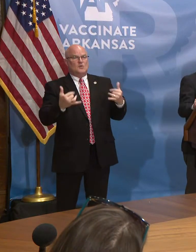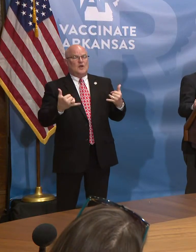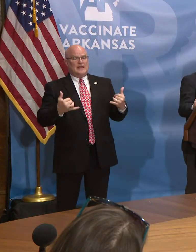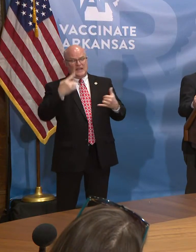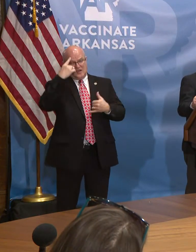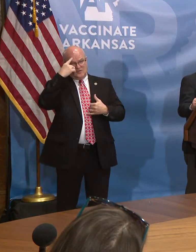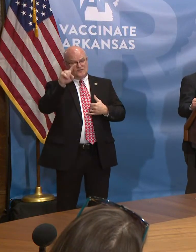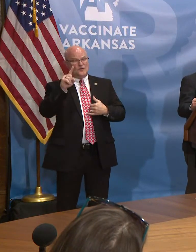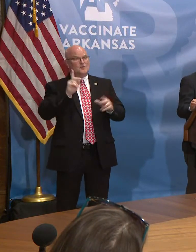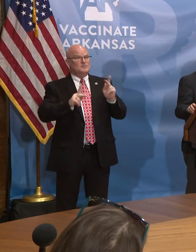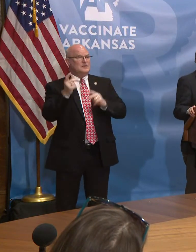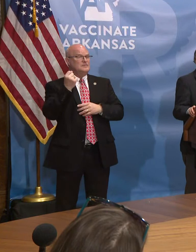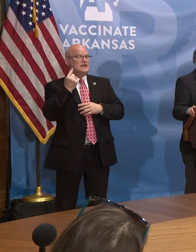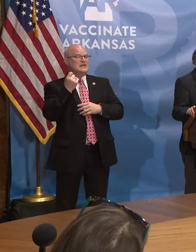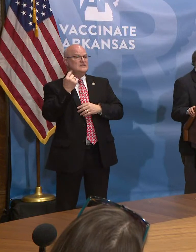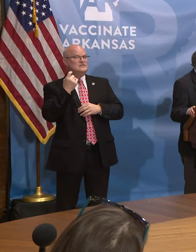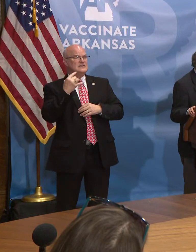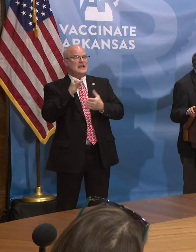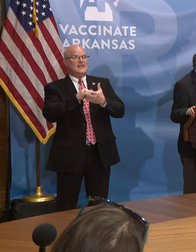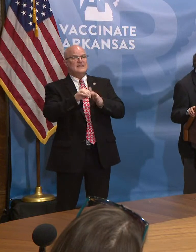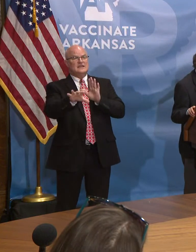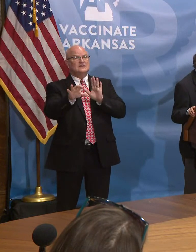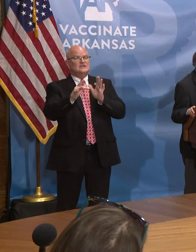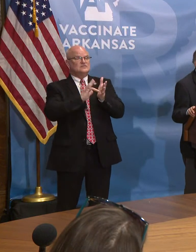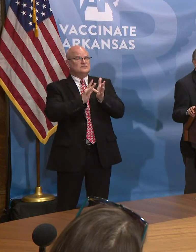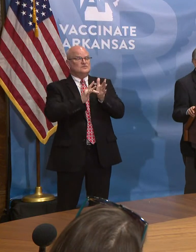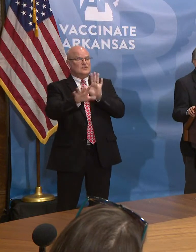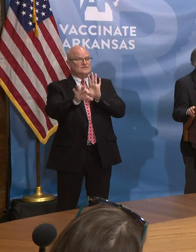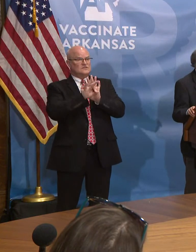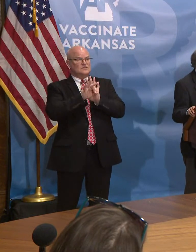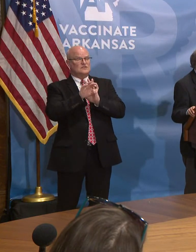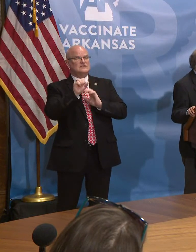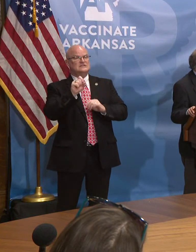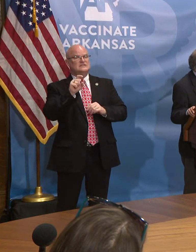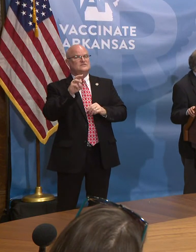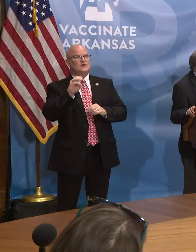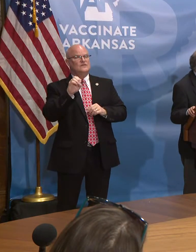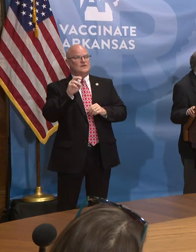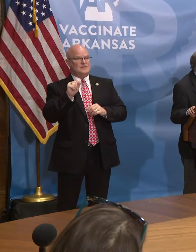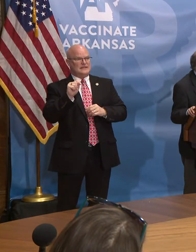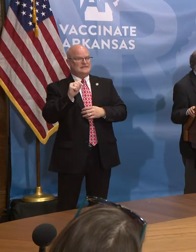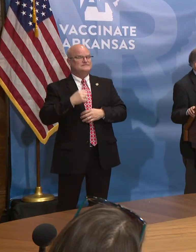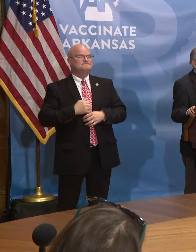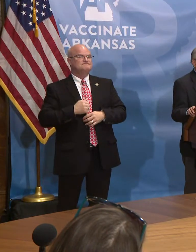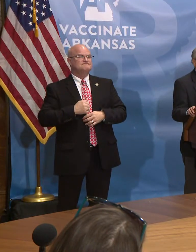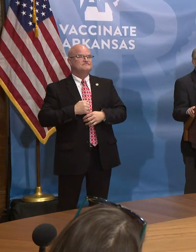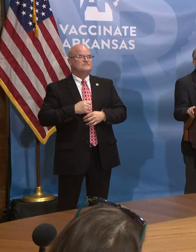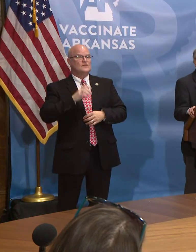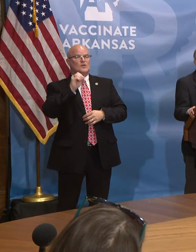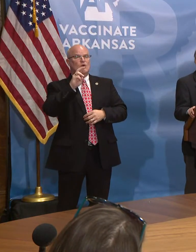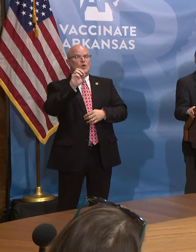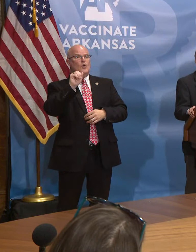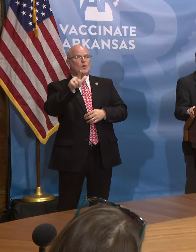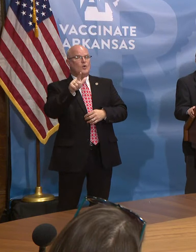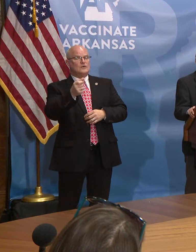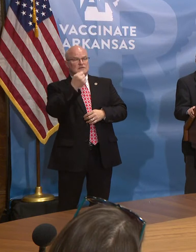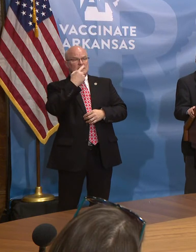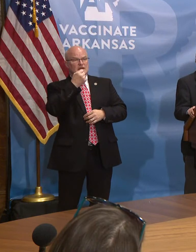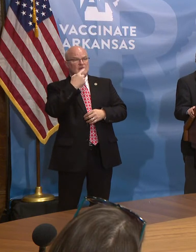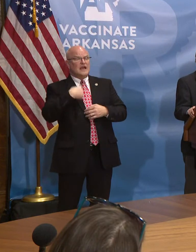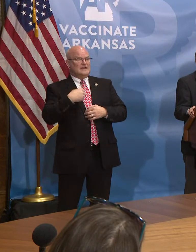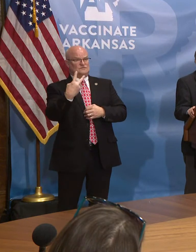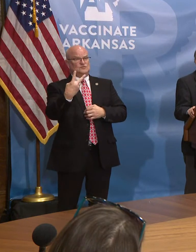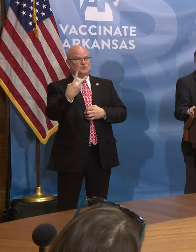for the public to understand that the drug of choice is the sotrovimab. When we talk about oral antivirals, we currently have